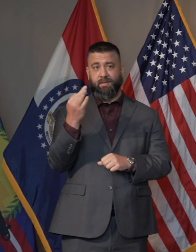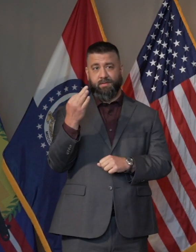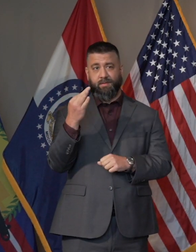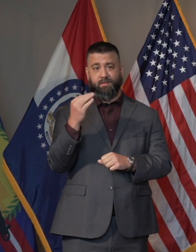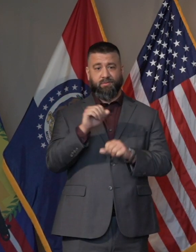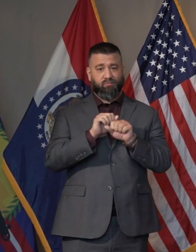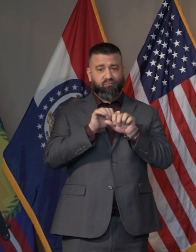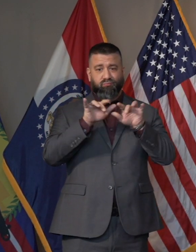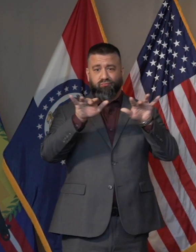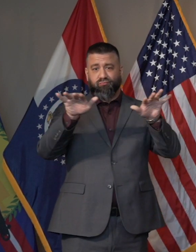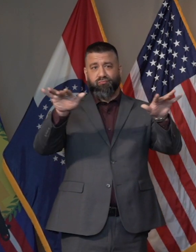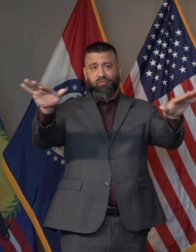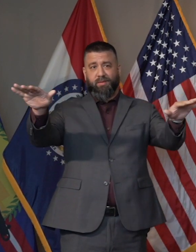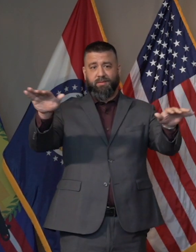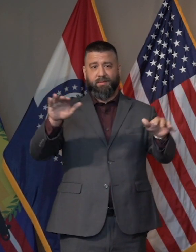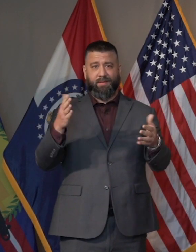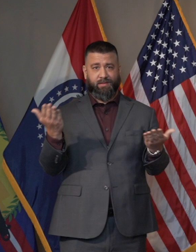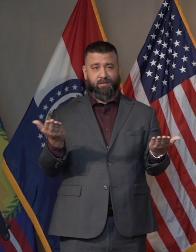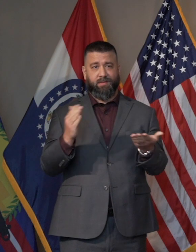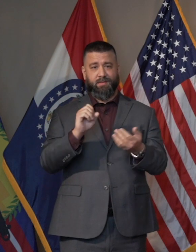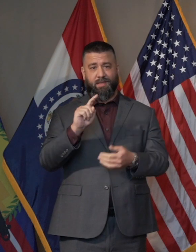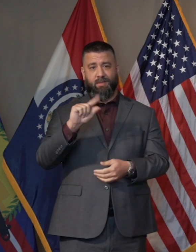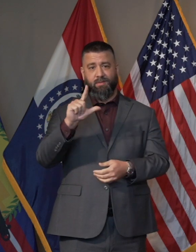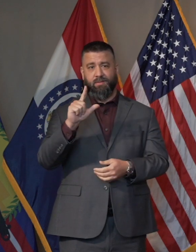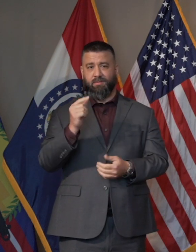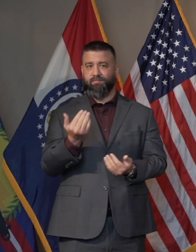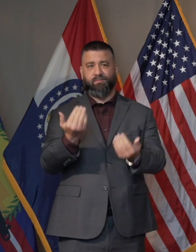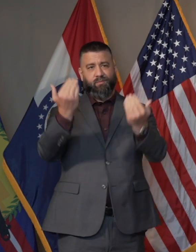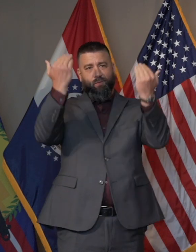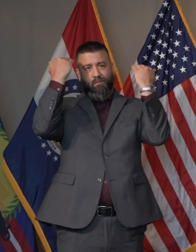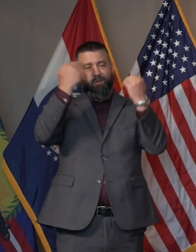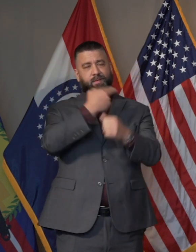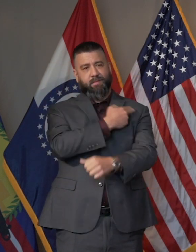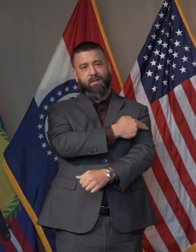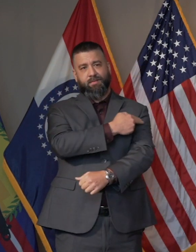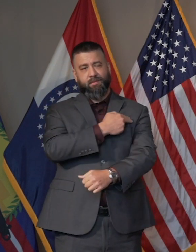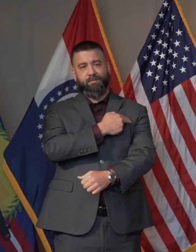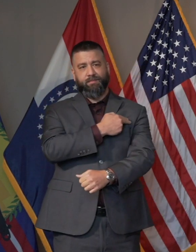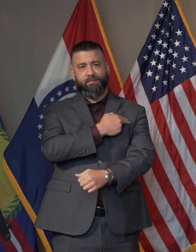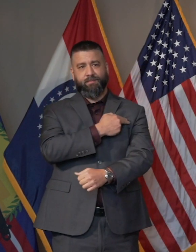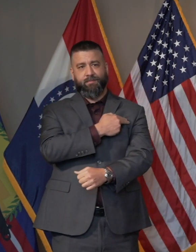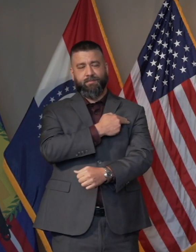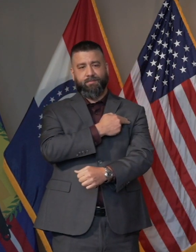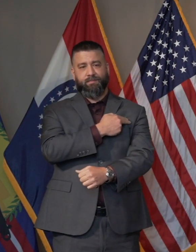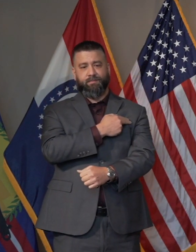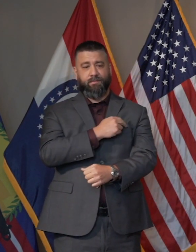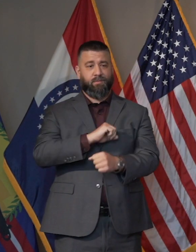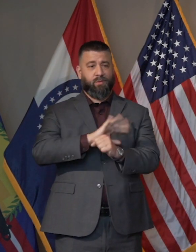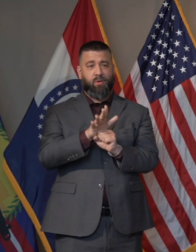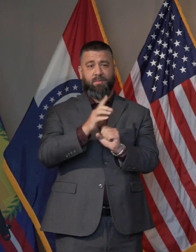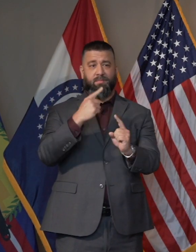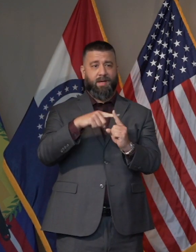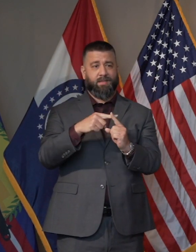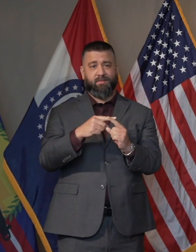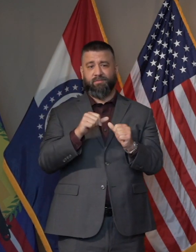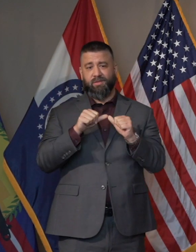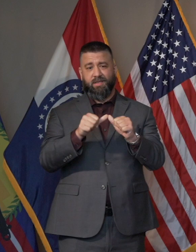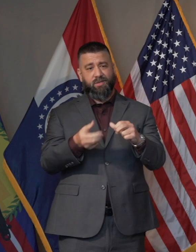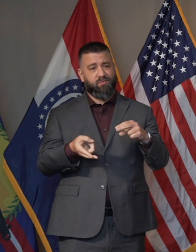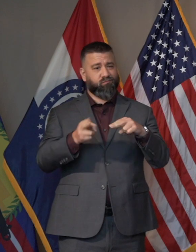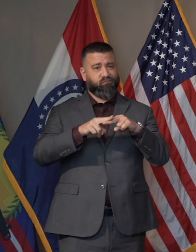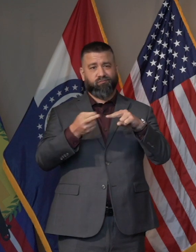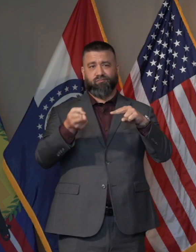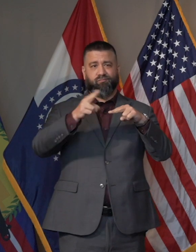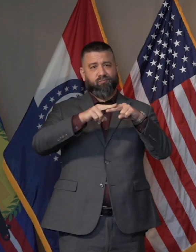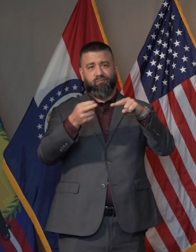COVID-19 transmission in our community is overwhelming our health systems. The number of cases continues to rise